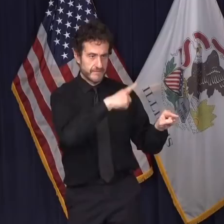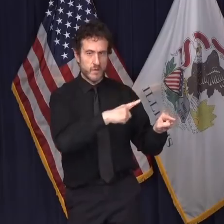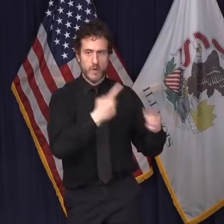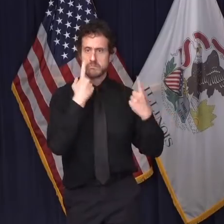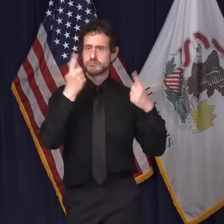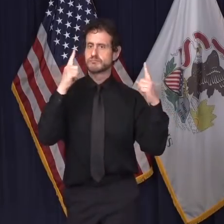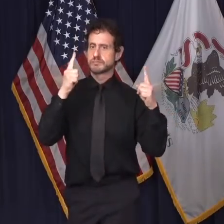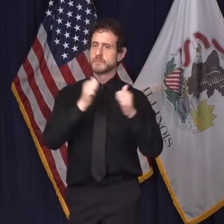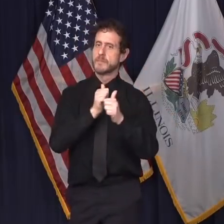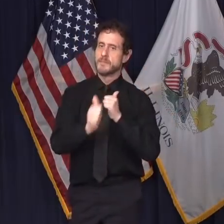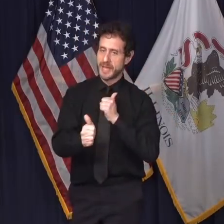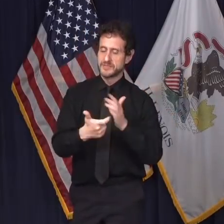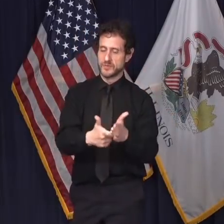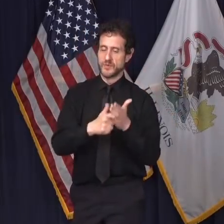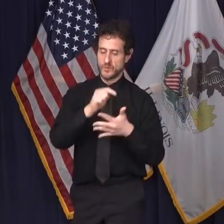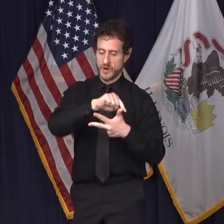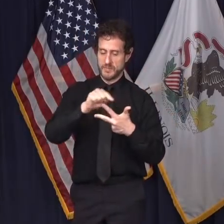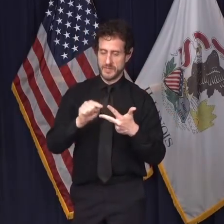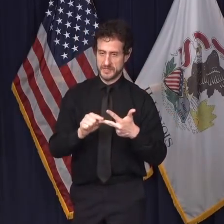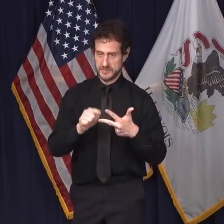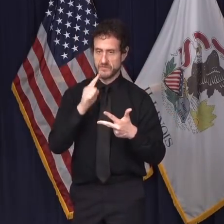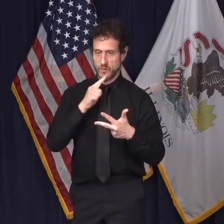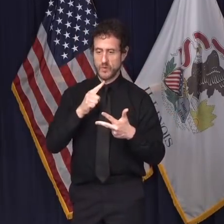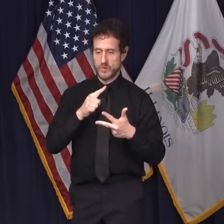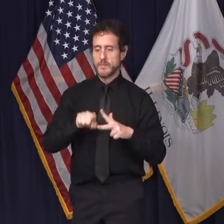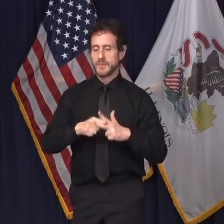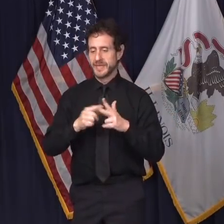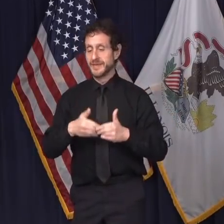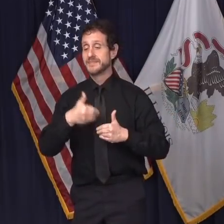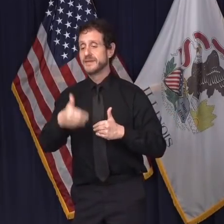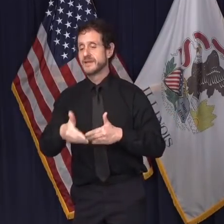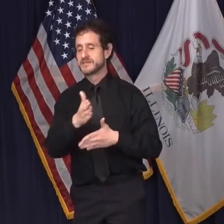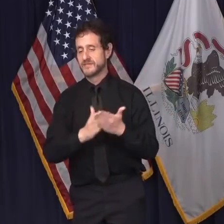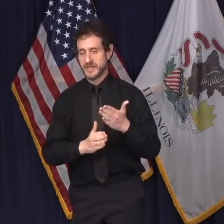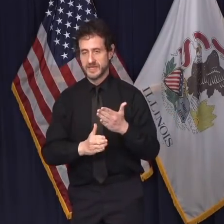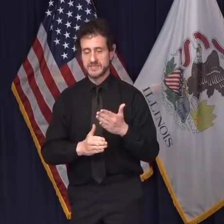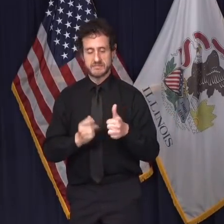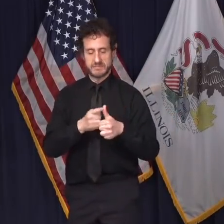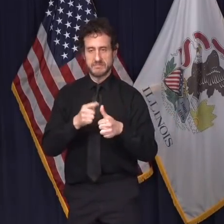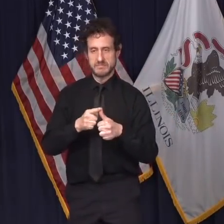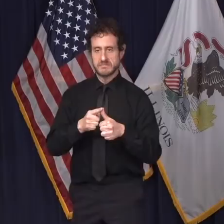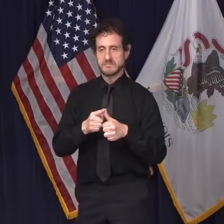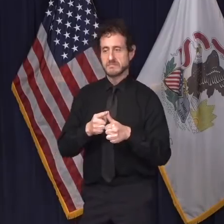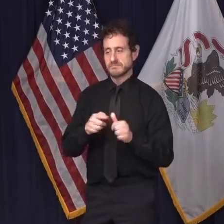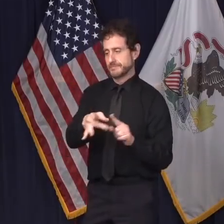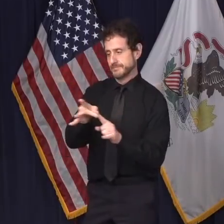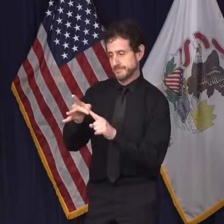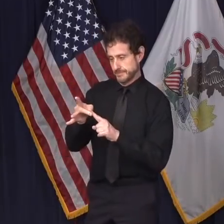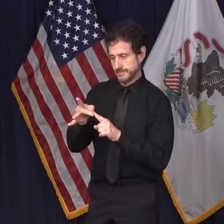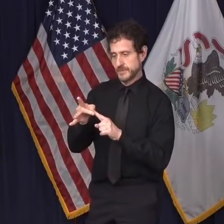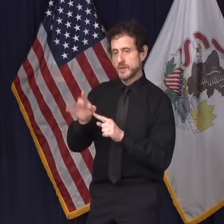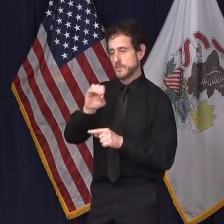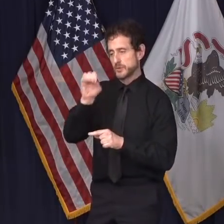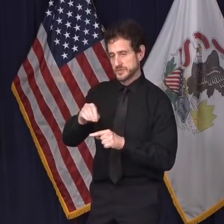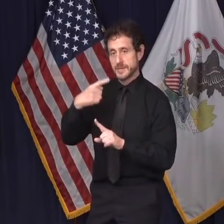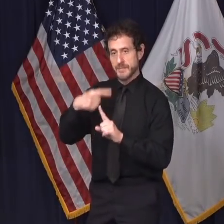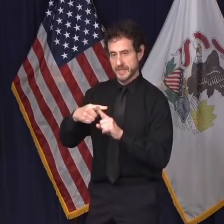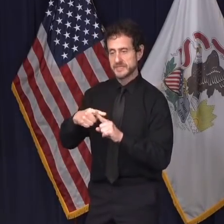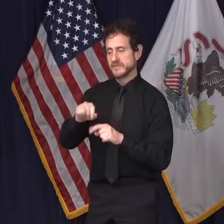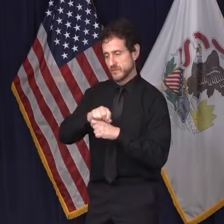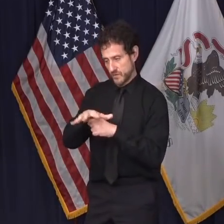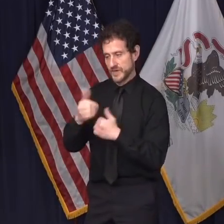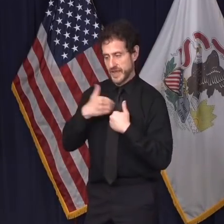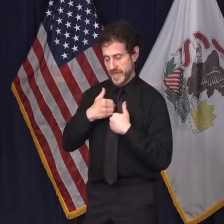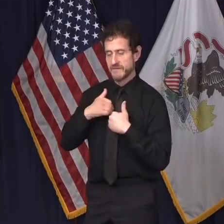into the next phase: at or under a 20% positivity rate and increasing no more than 10 percentage